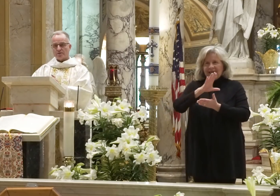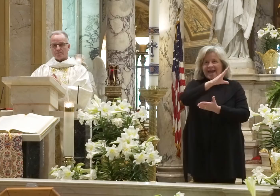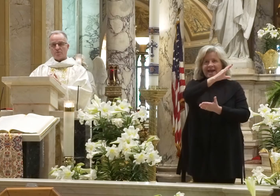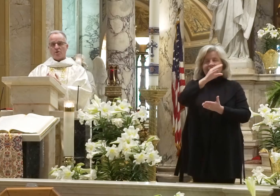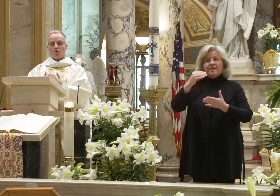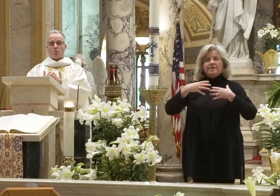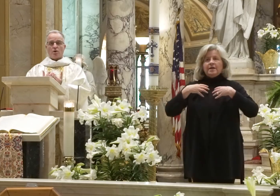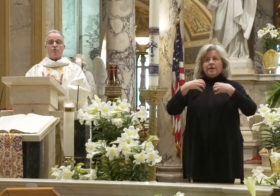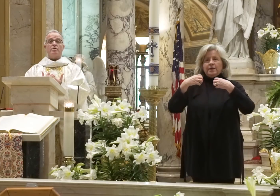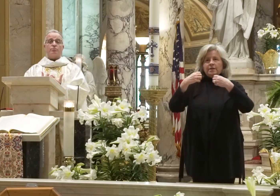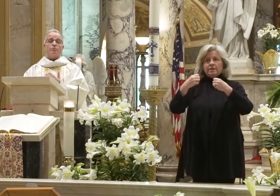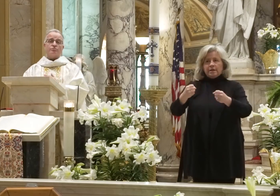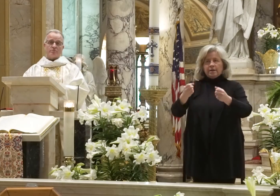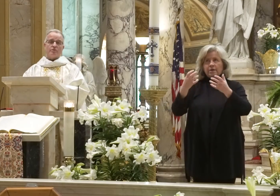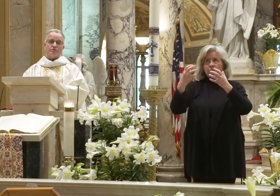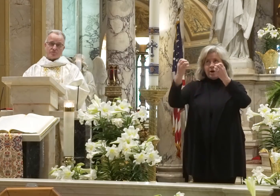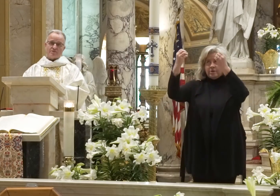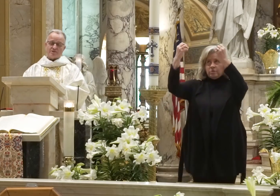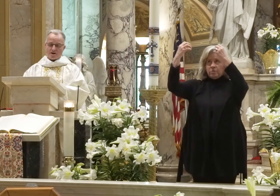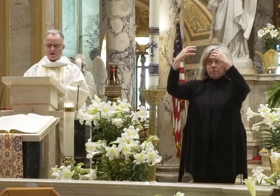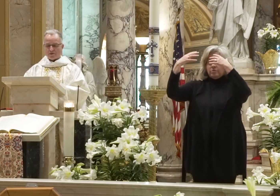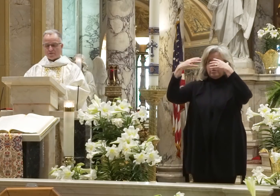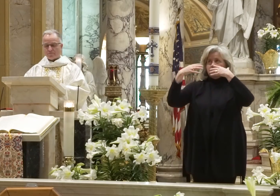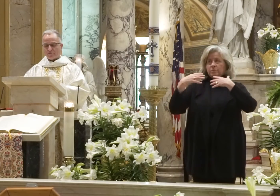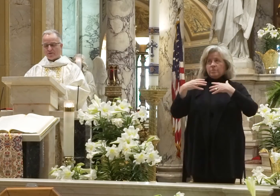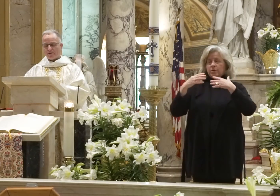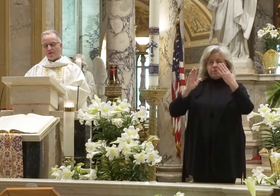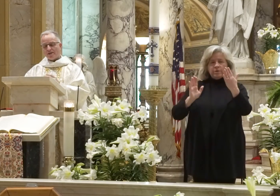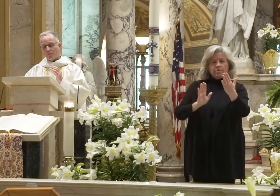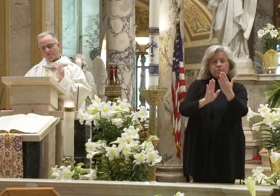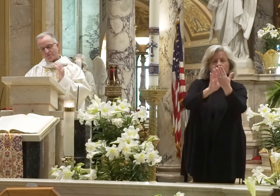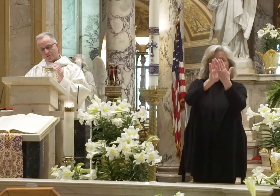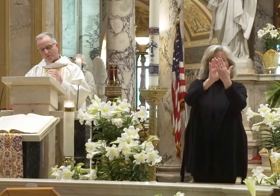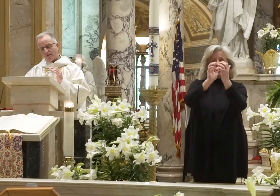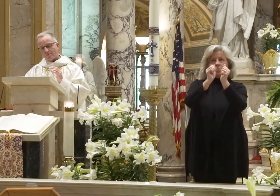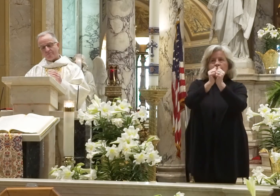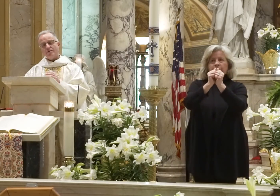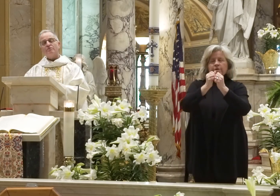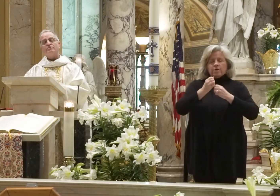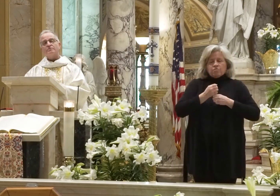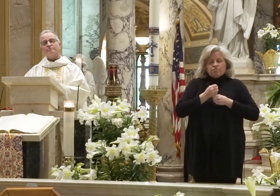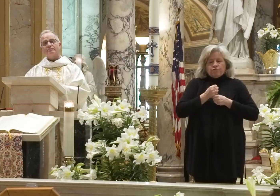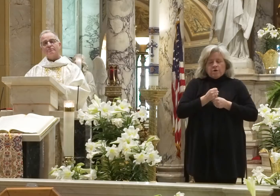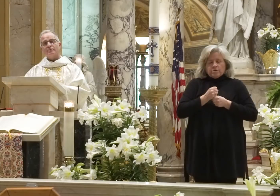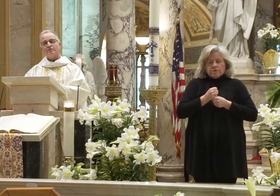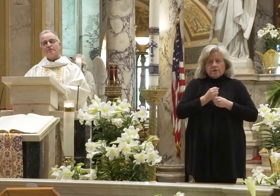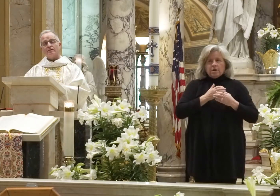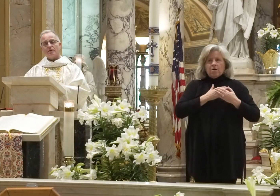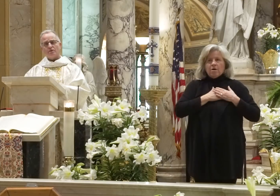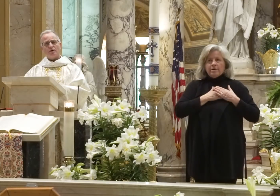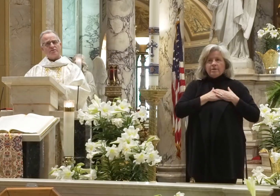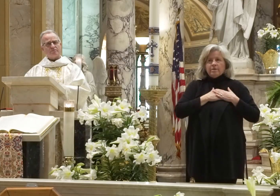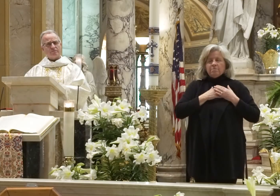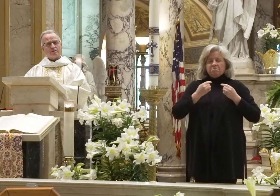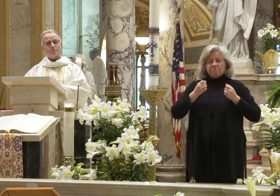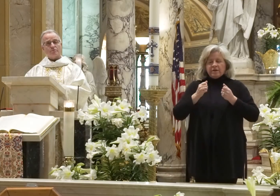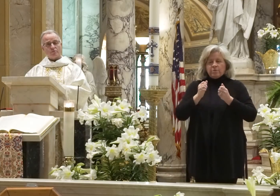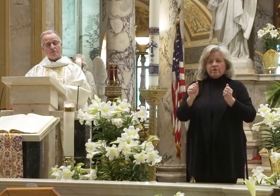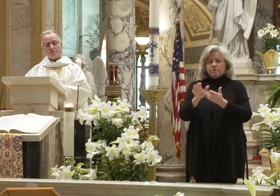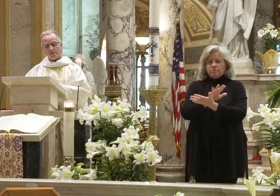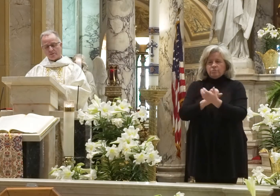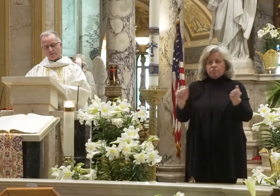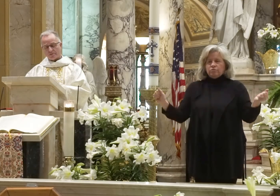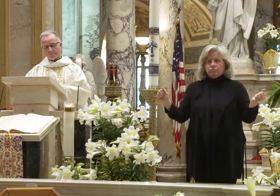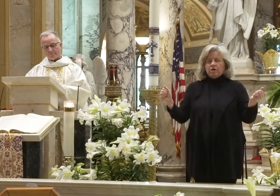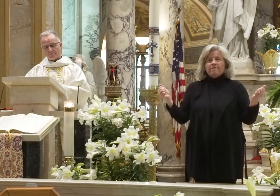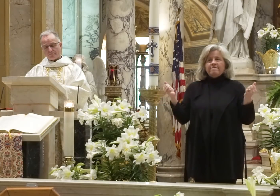bestow on us when we approach him with a trusting heart. He wants to dispel our fears, and he wants to fill us with